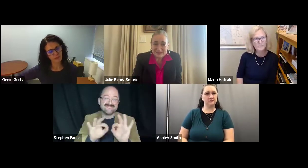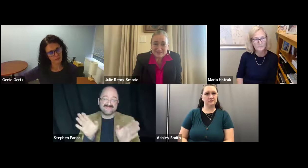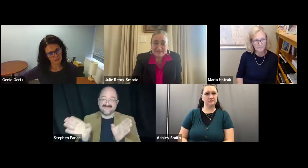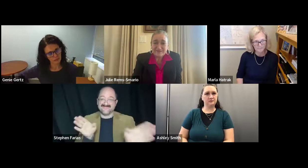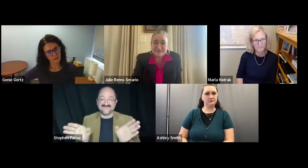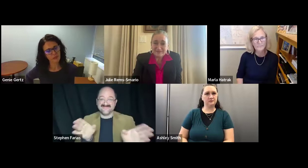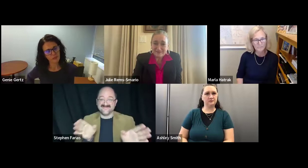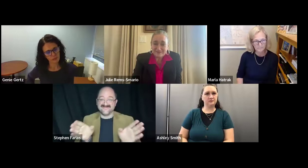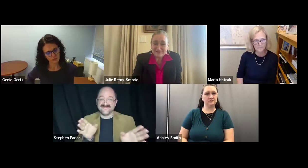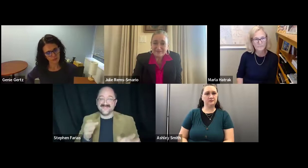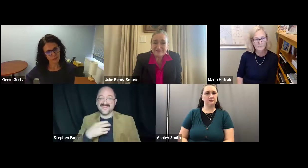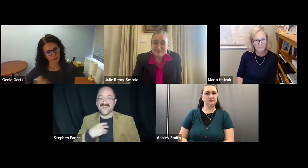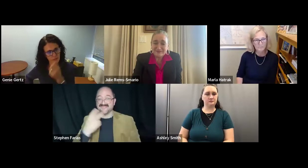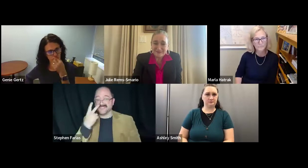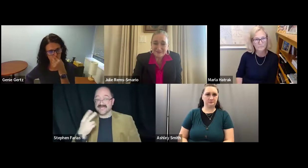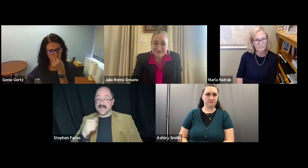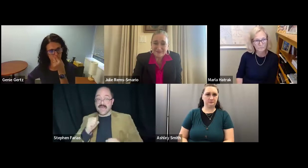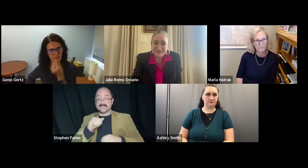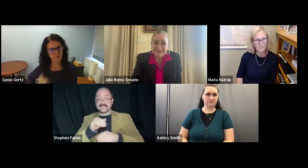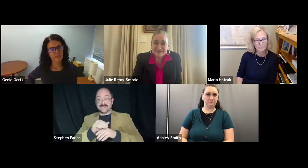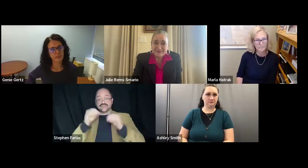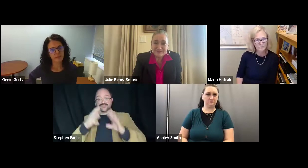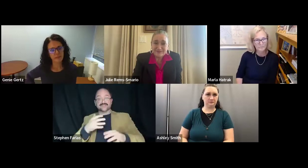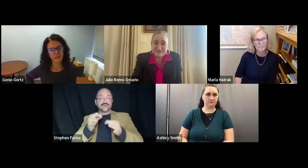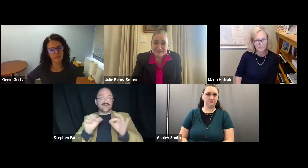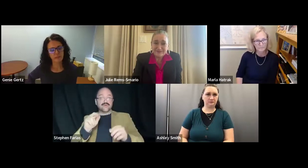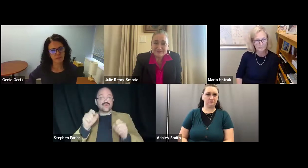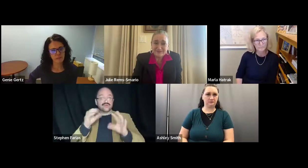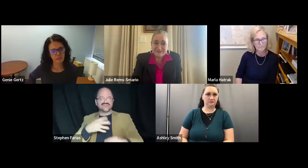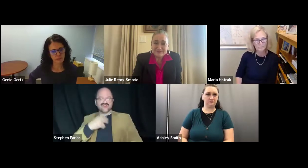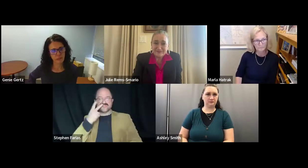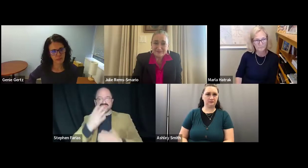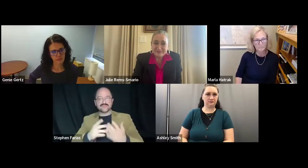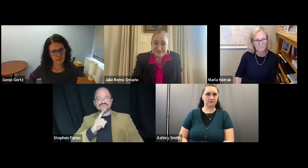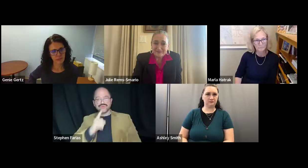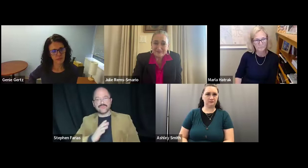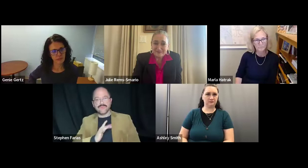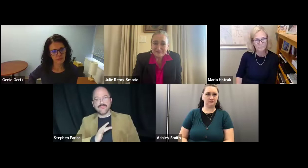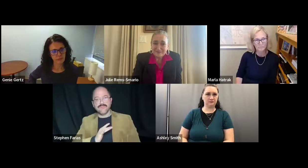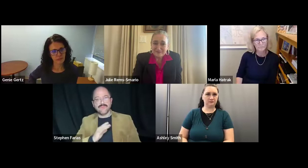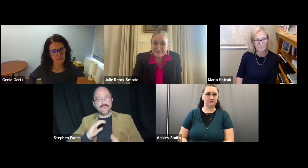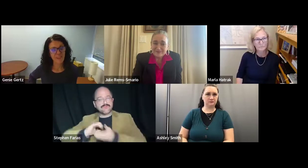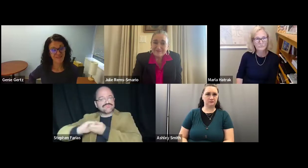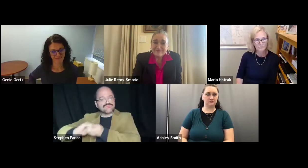a huge role in all of this, in both those stories, because myself as an English language arts teacher for so